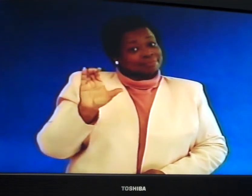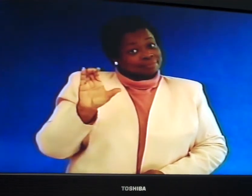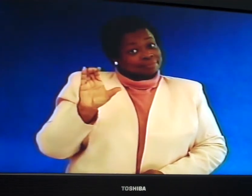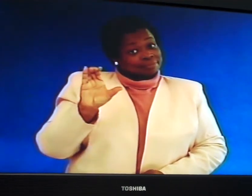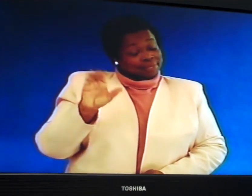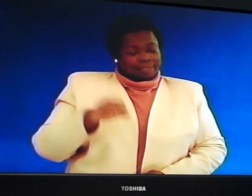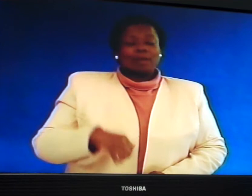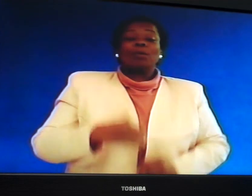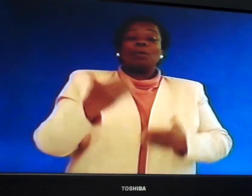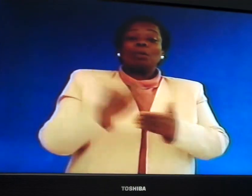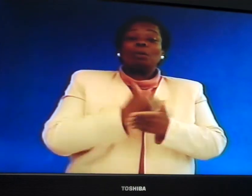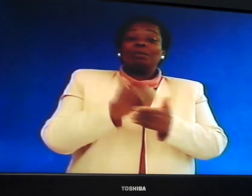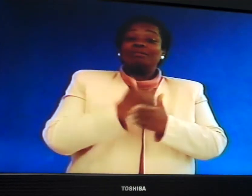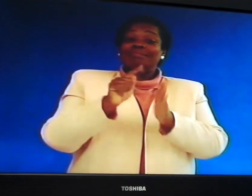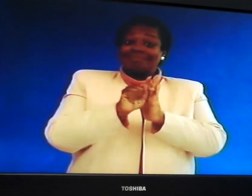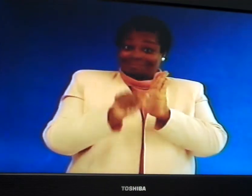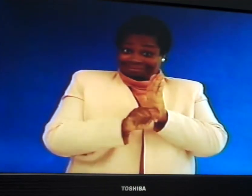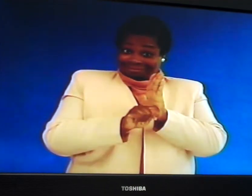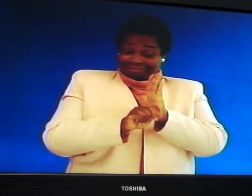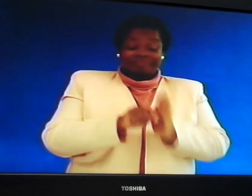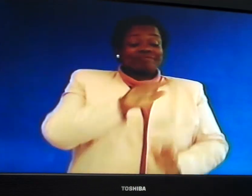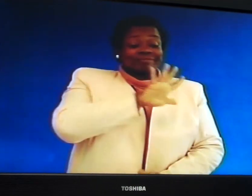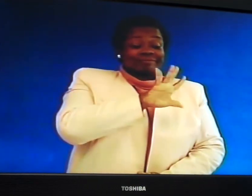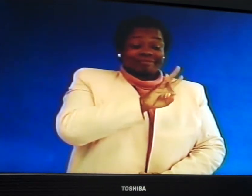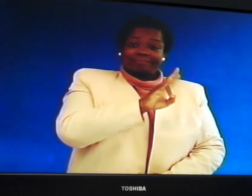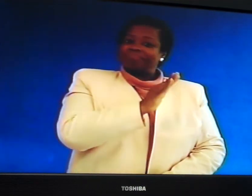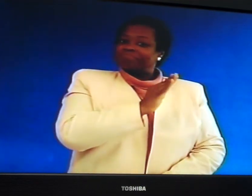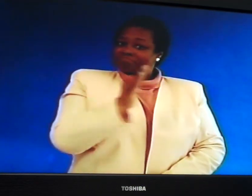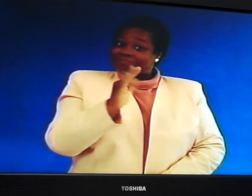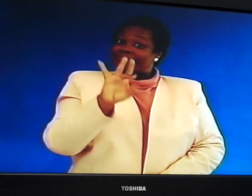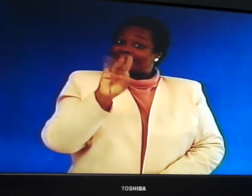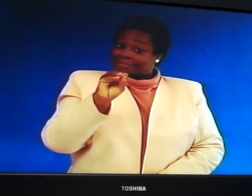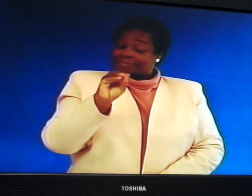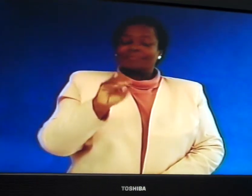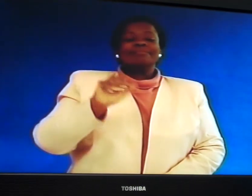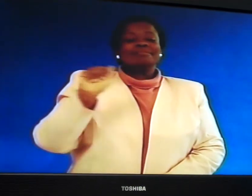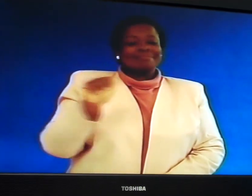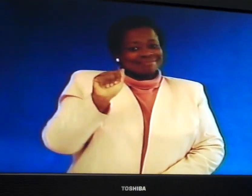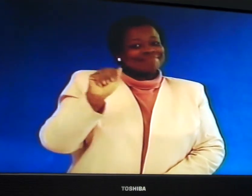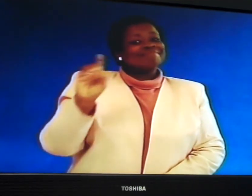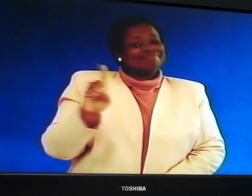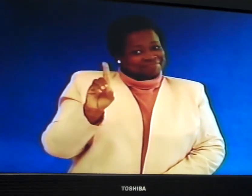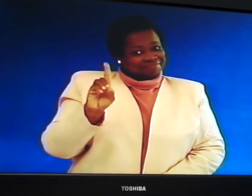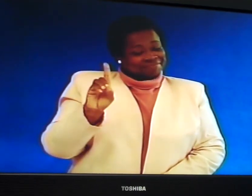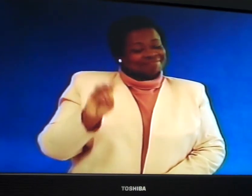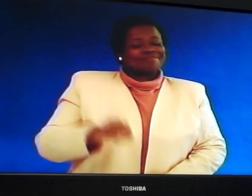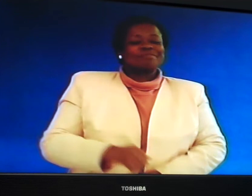was from the 200s to 2200s BC. So 1700s to the